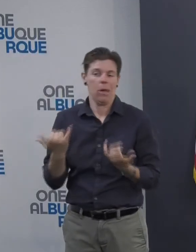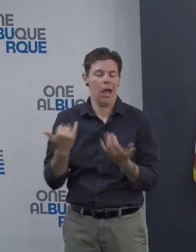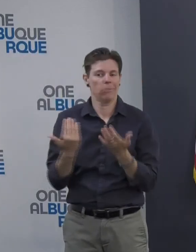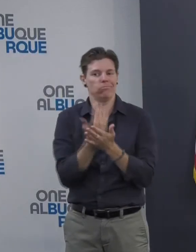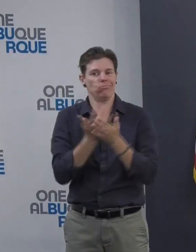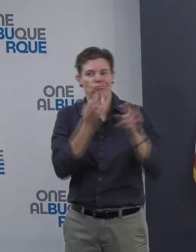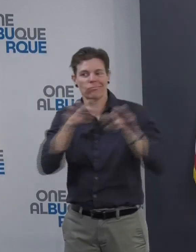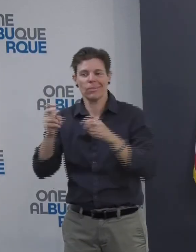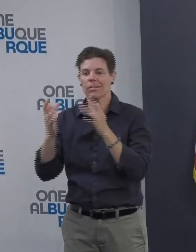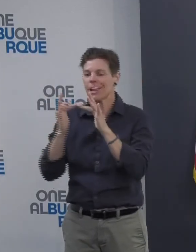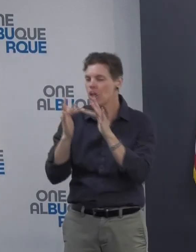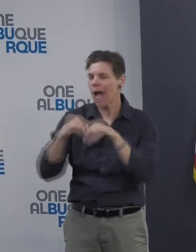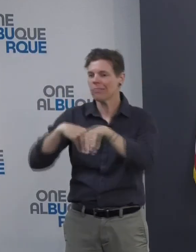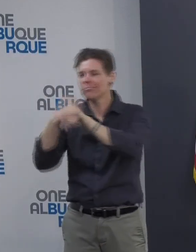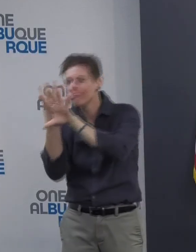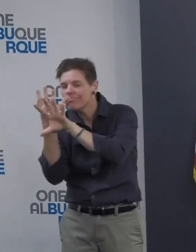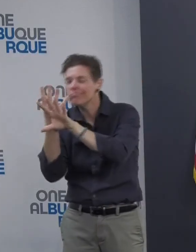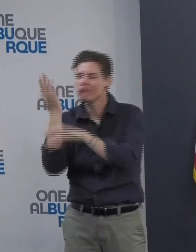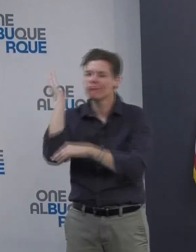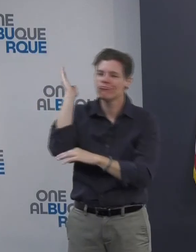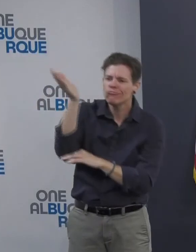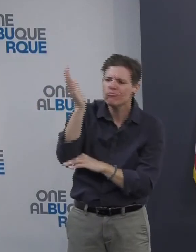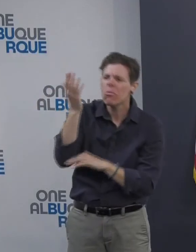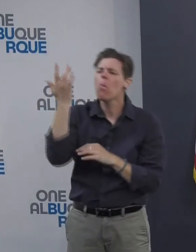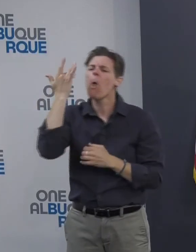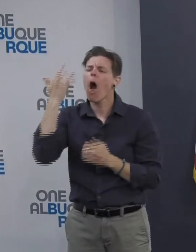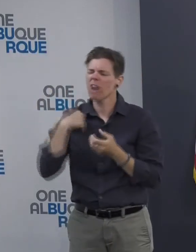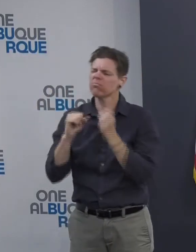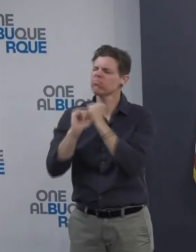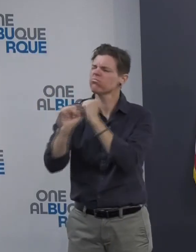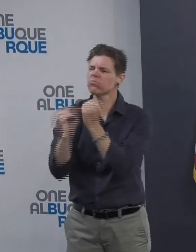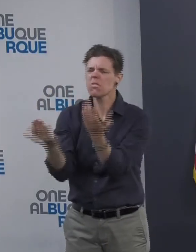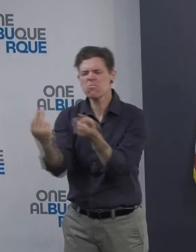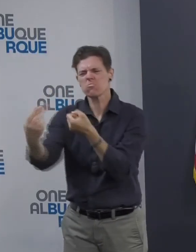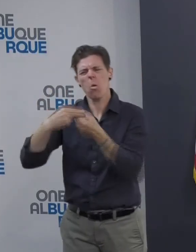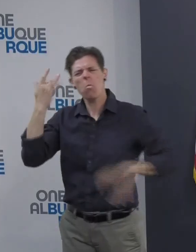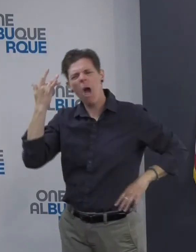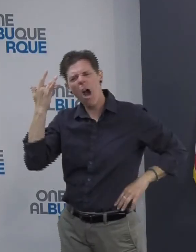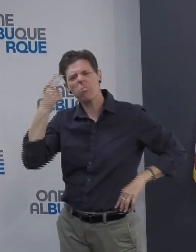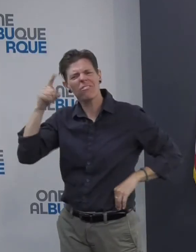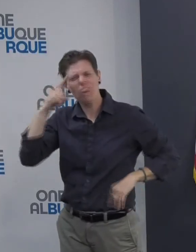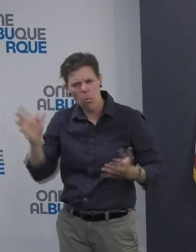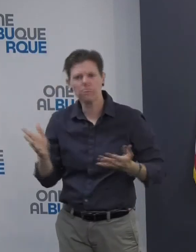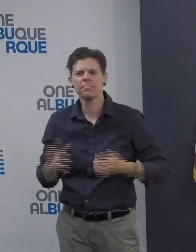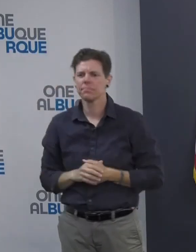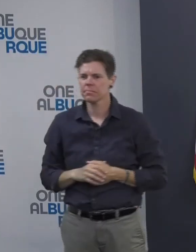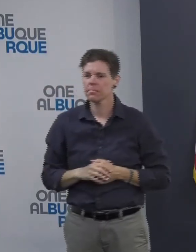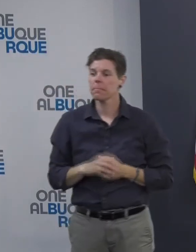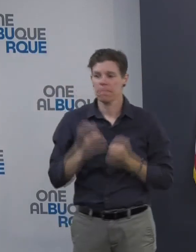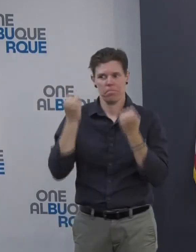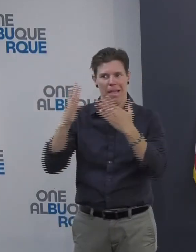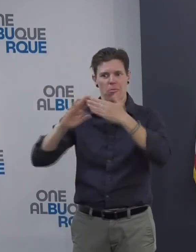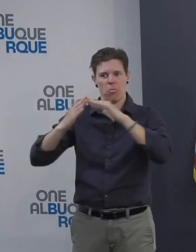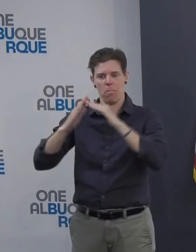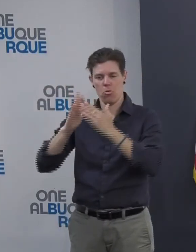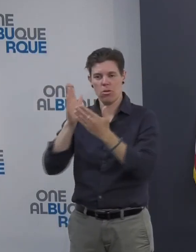And so a lot of these colleges don't graduate till the end of June, August. So our yields